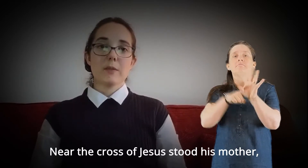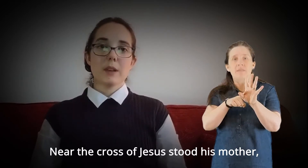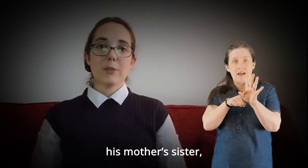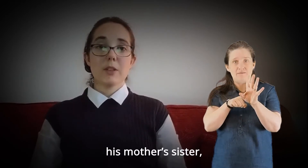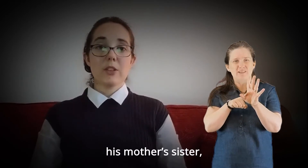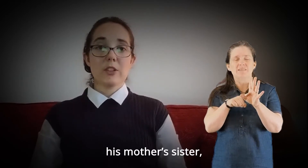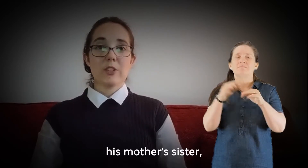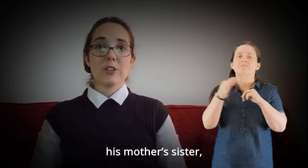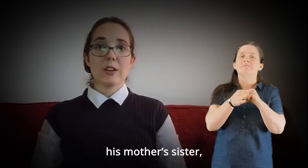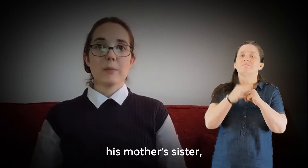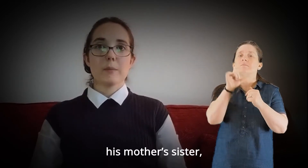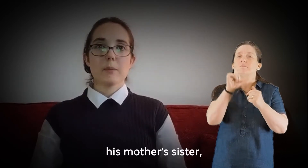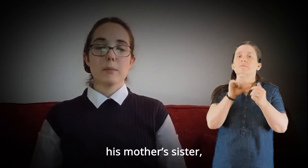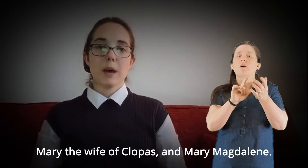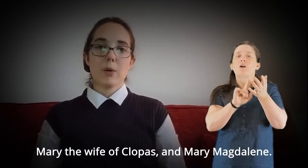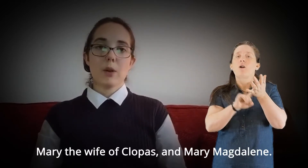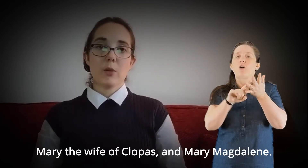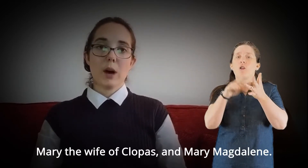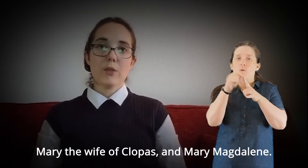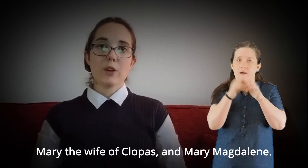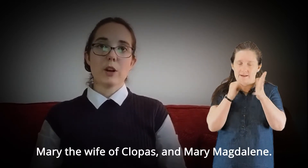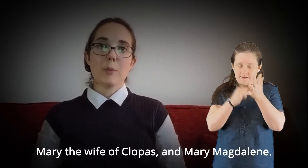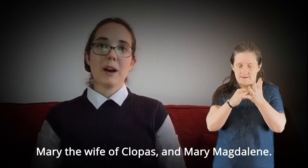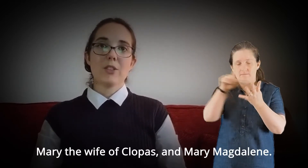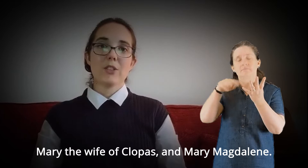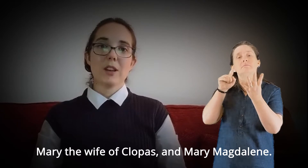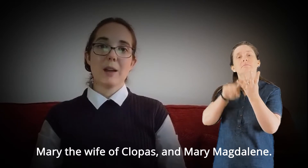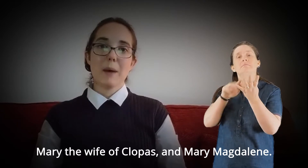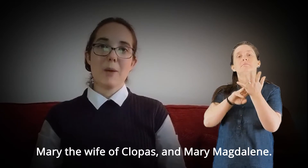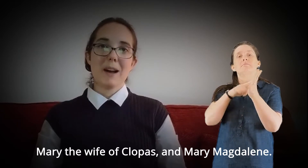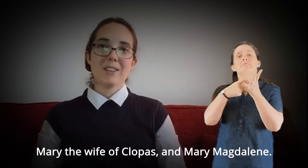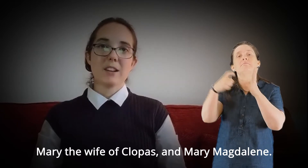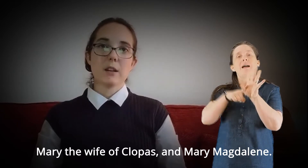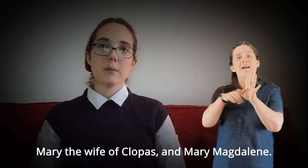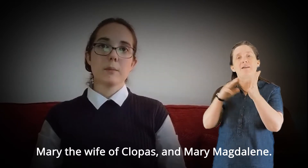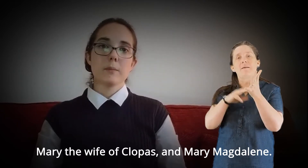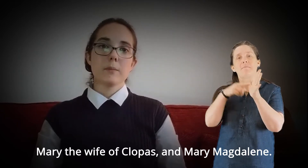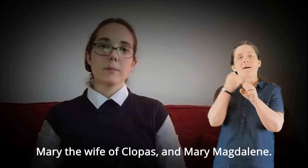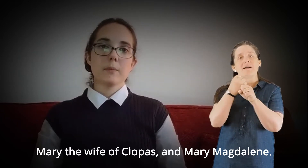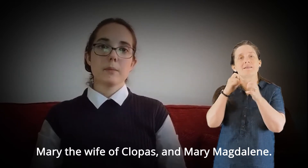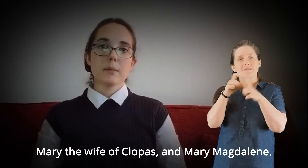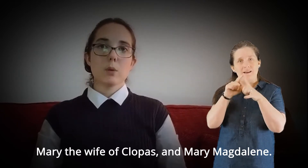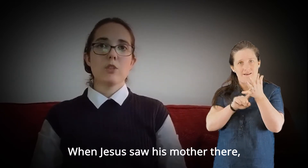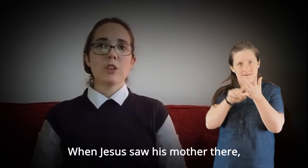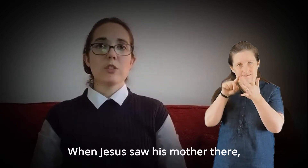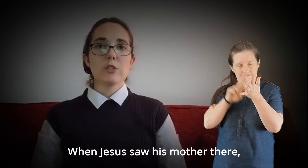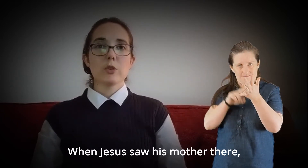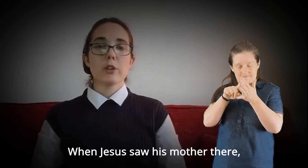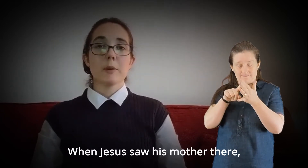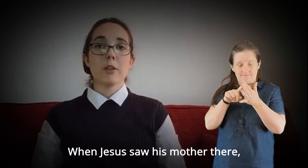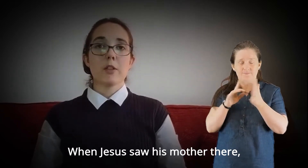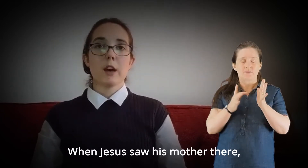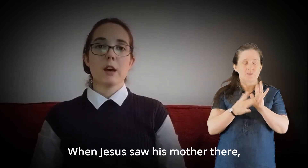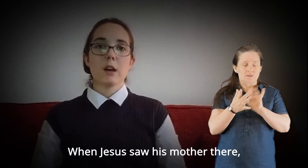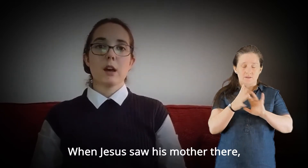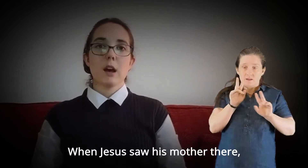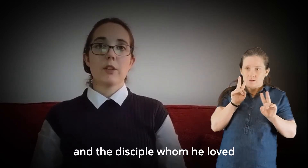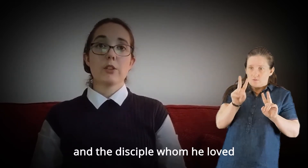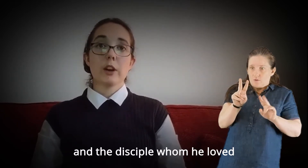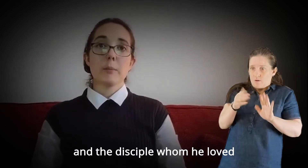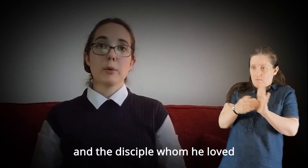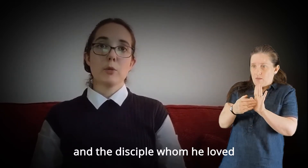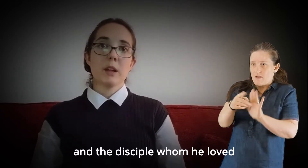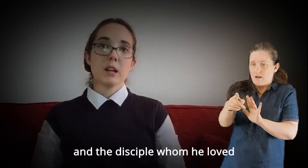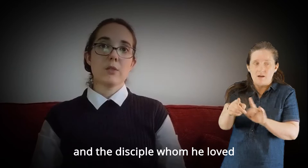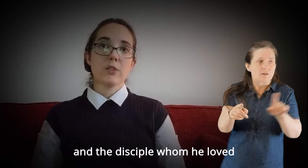mother, his mother's sister, Mary, the wife of Clopas, and Mary Magdalene. When Jesus saw his mother there, and